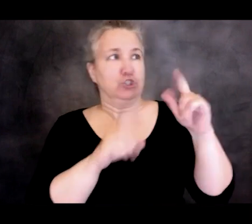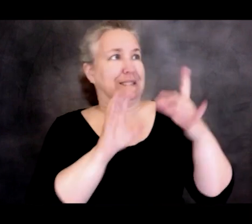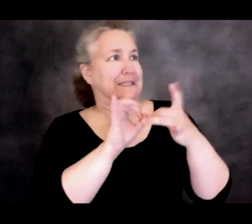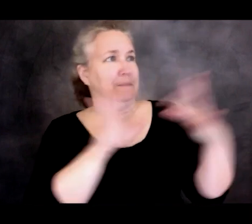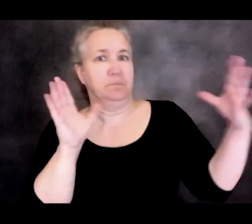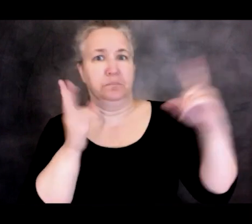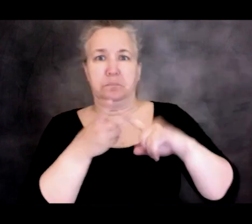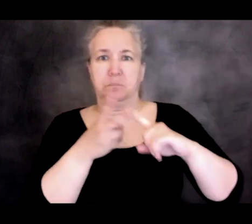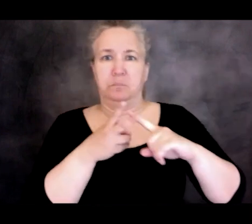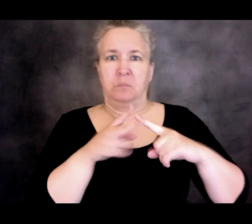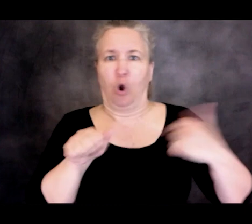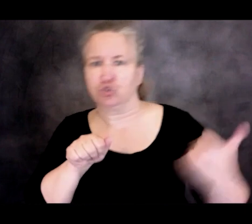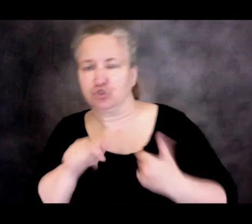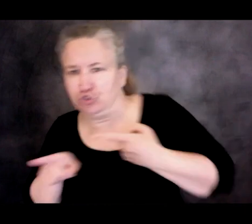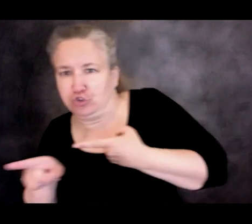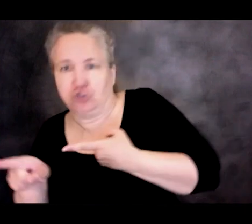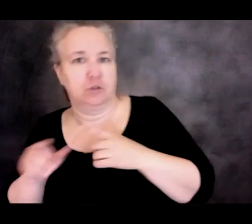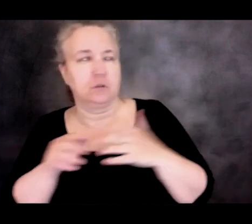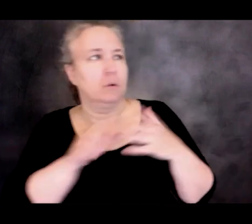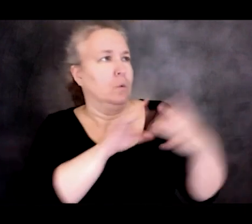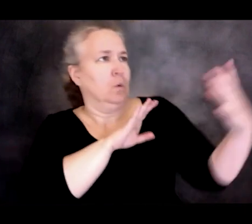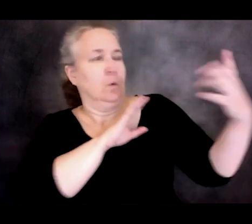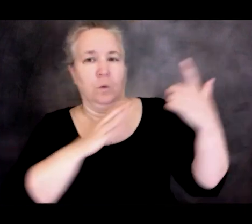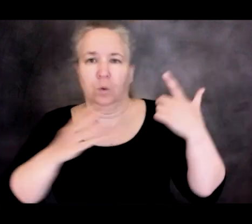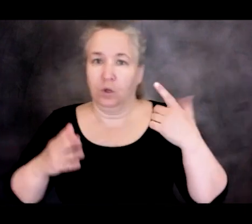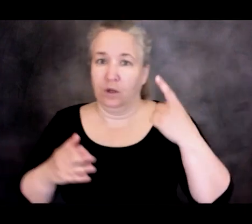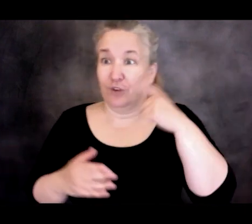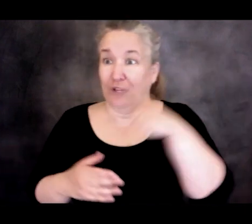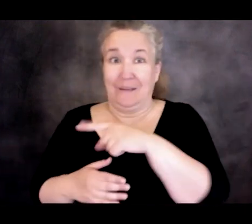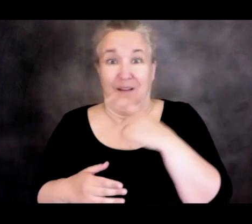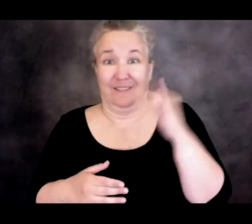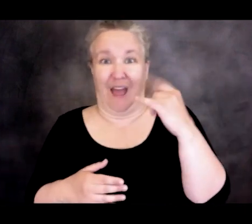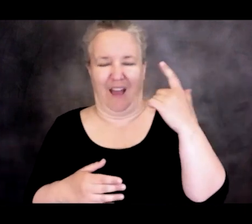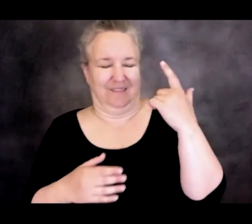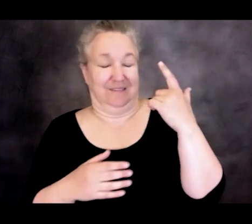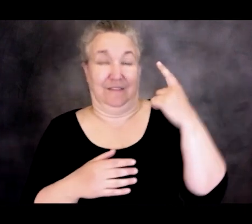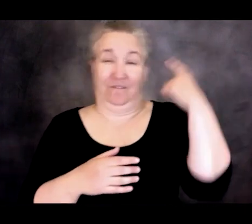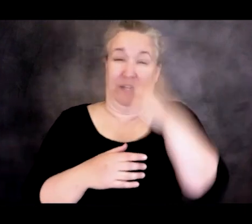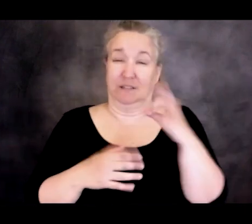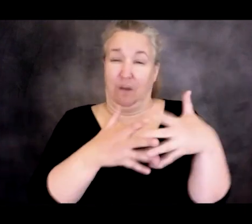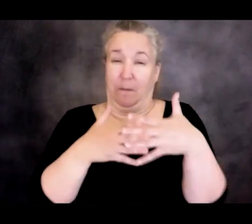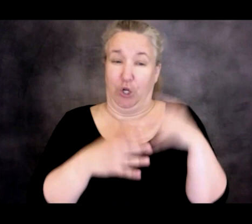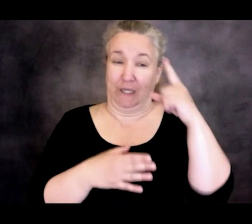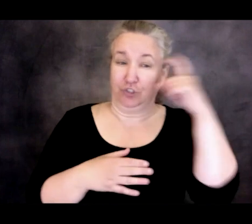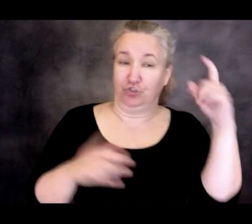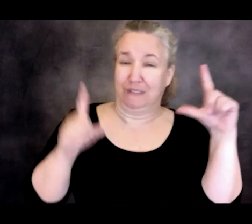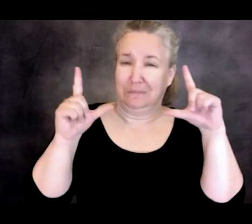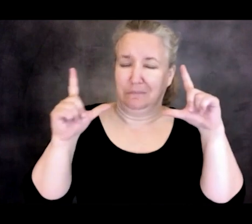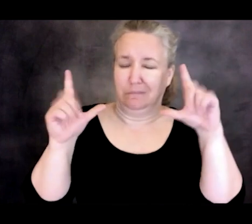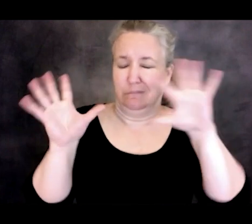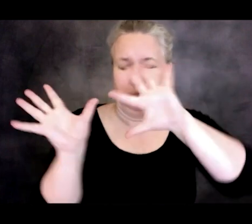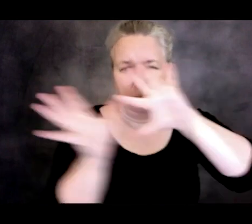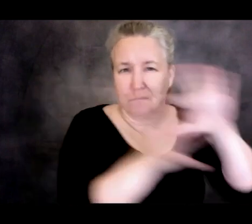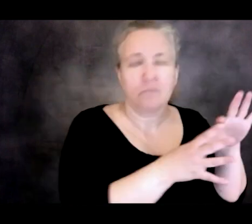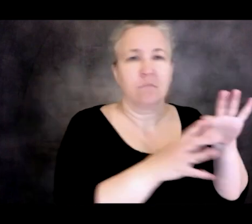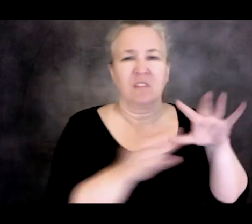the persecution, and for him, the facade of the American dream, and gives him perspective, a